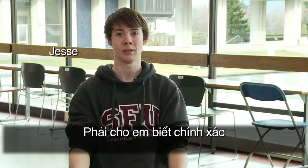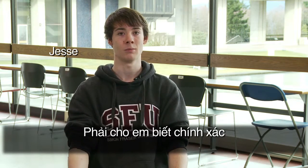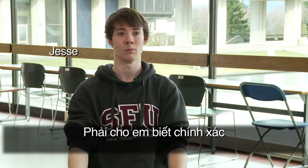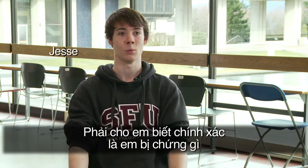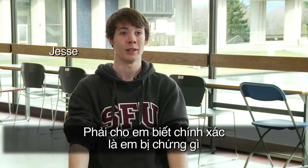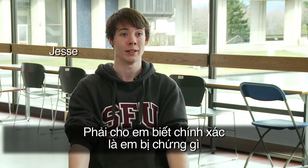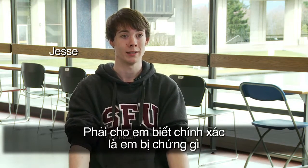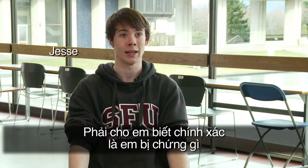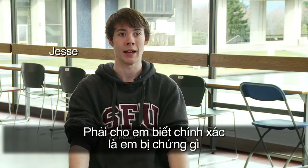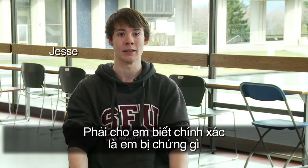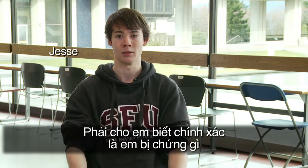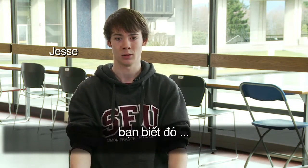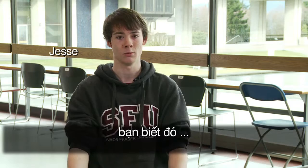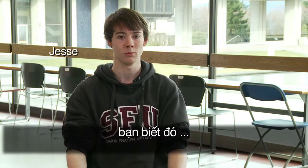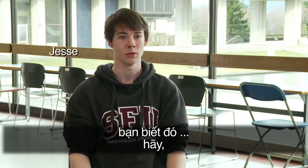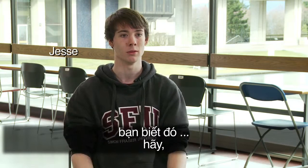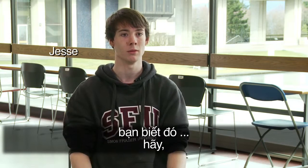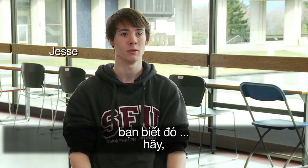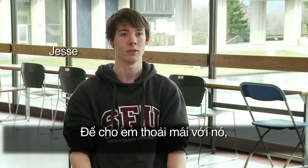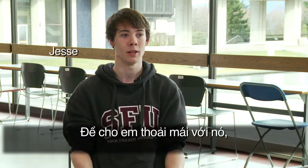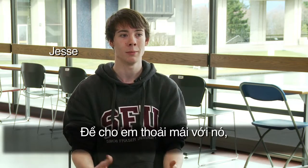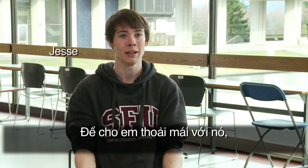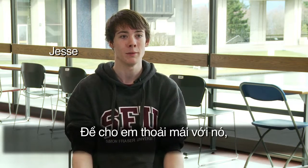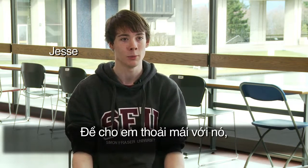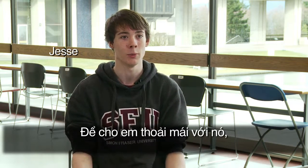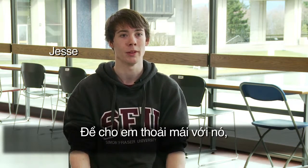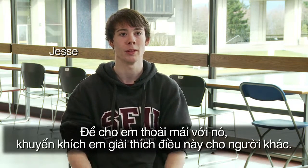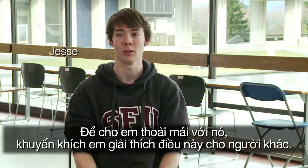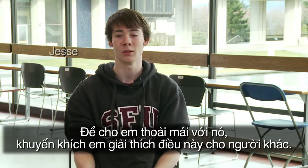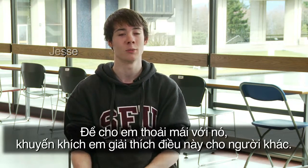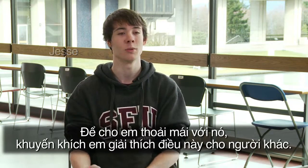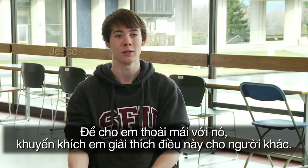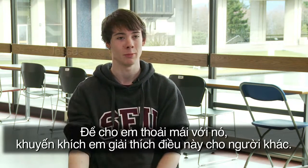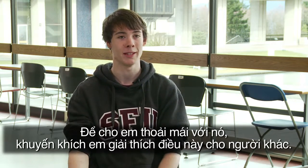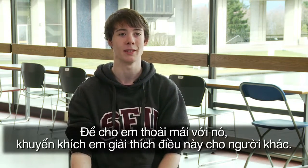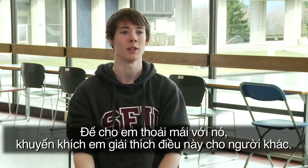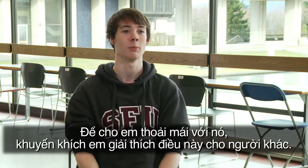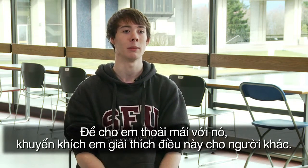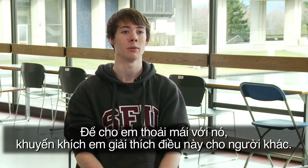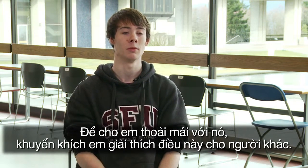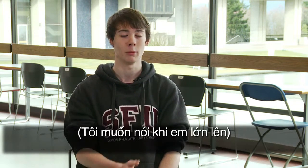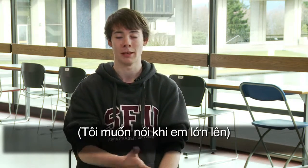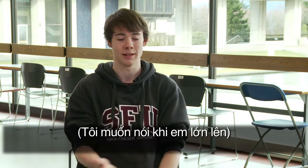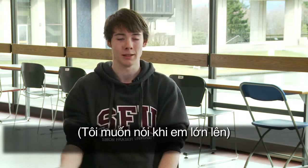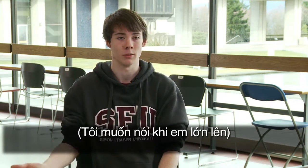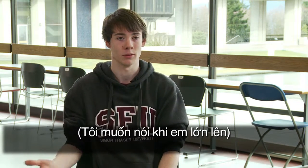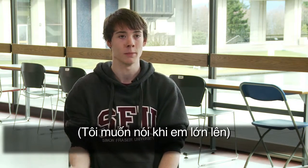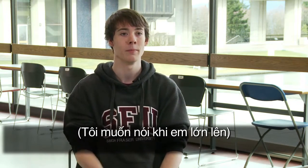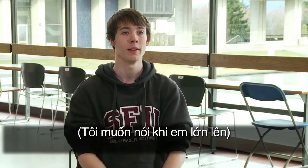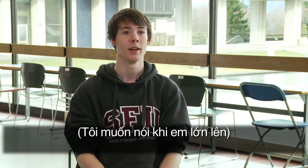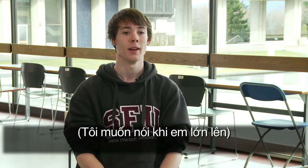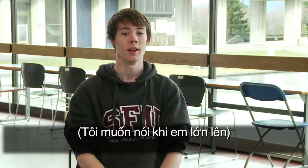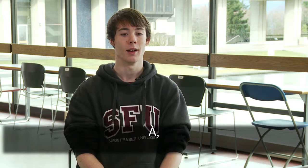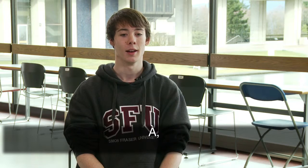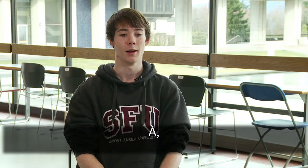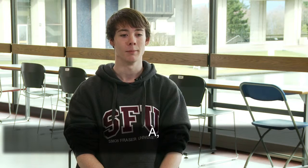what it is he has, you know. Just let him be comfortable with it. Encourage him to explain it to other people, I mean, as he grows up. But, um,